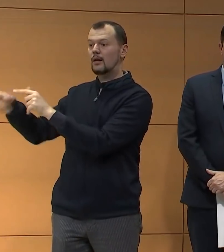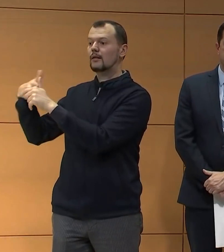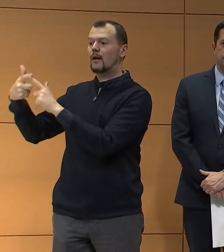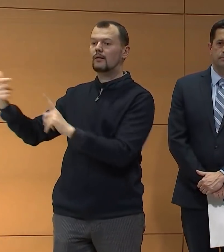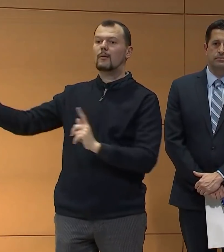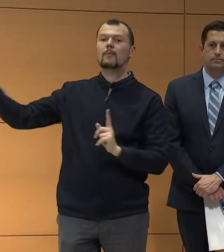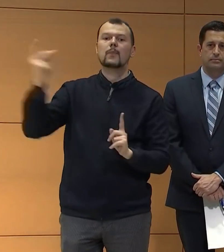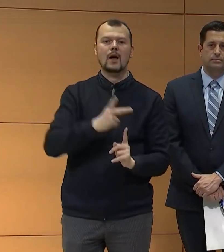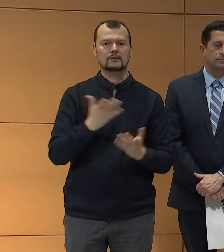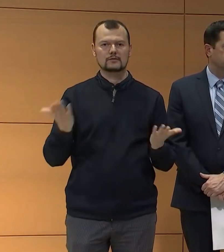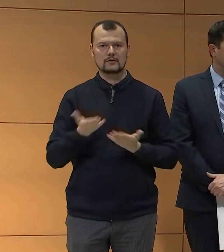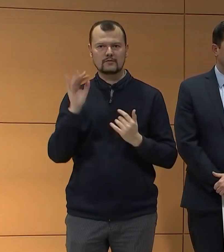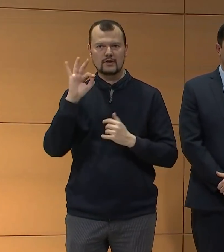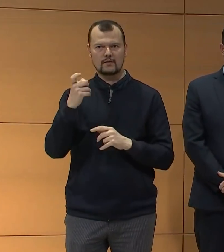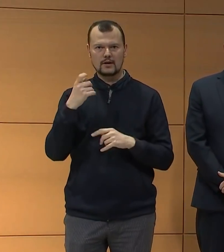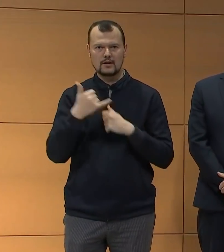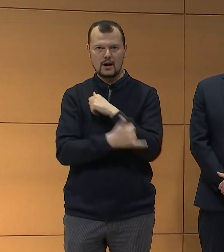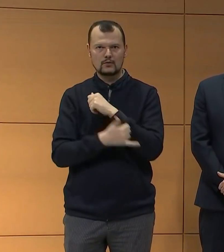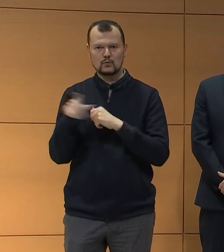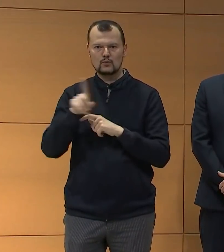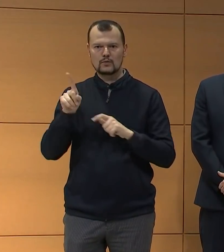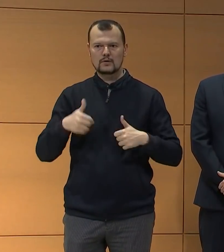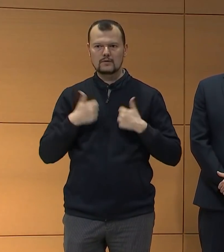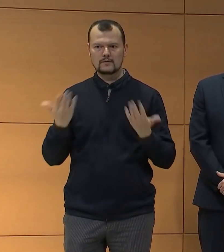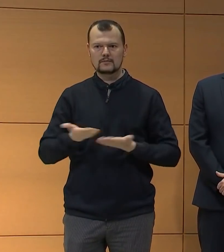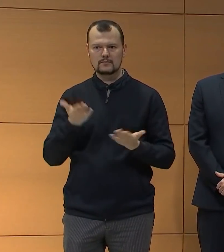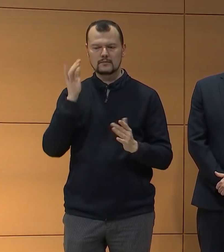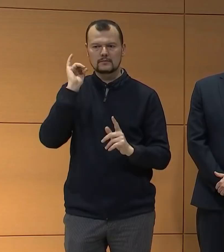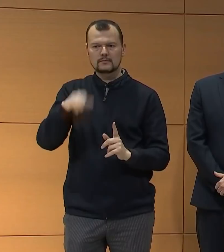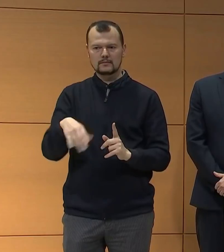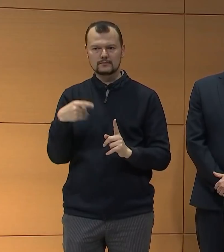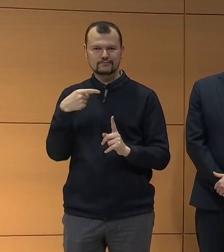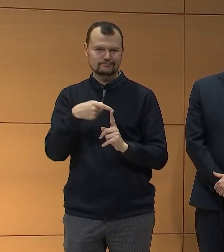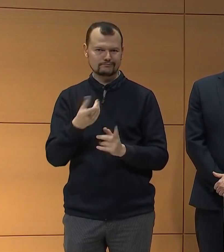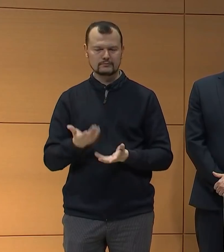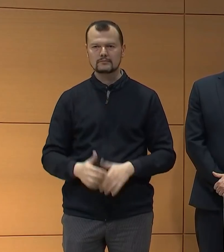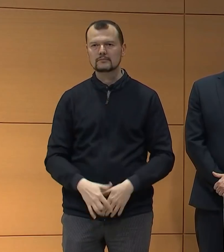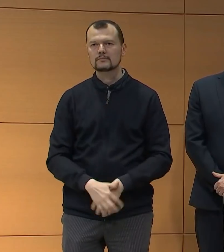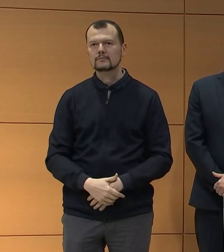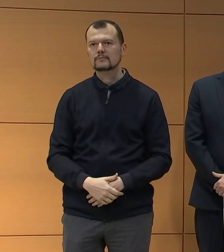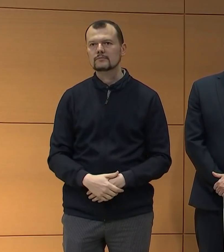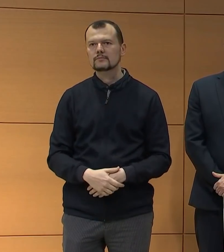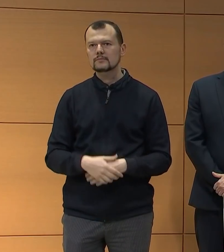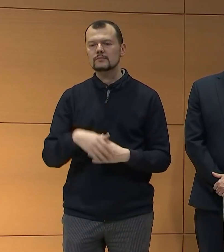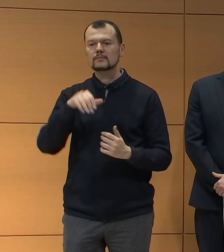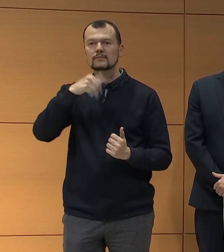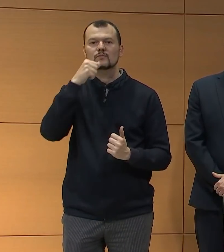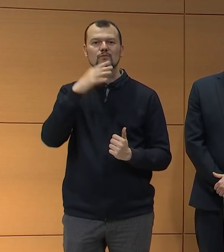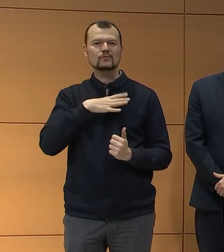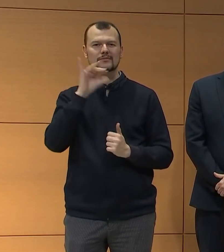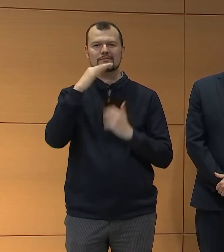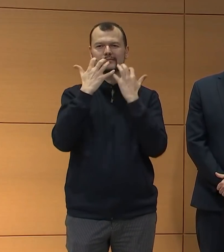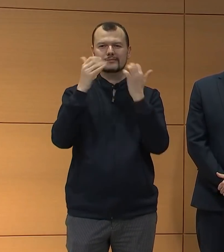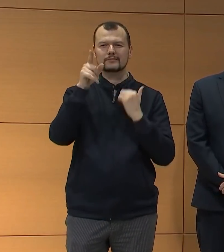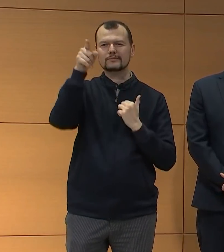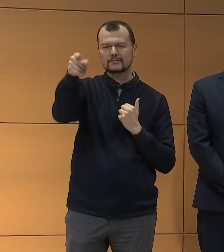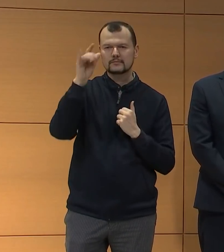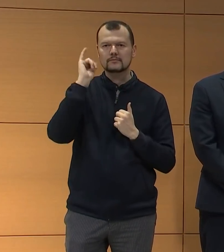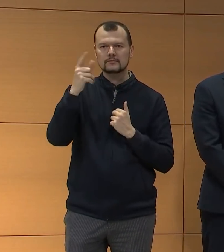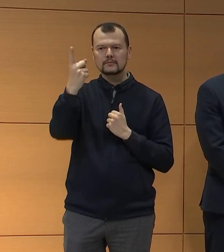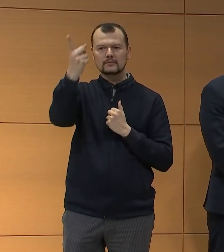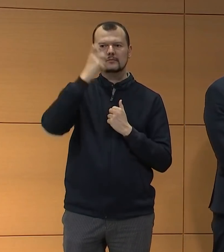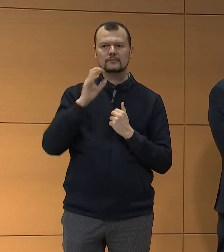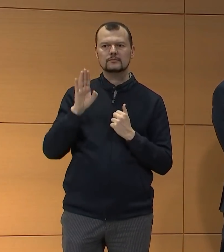Annalisa Gale with Channel 7, ABC 7 News. Quick question on the economic standpoint. Are we doing anything in the county in terms of